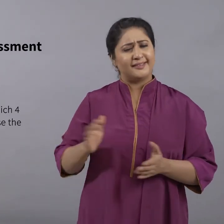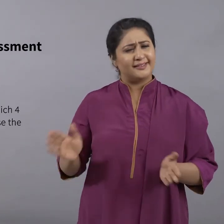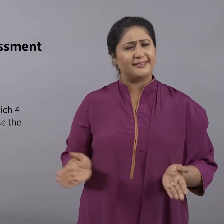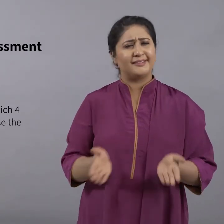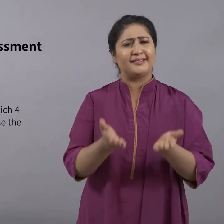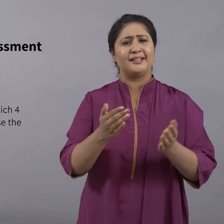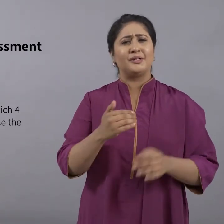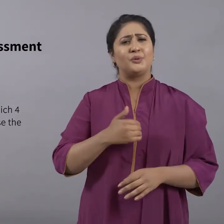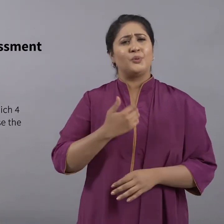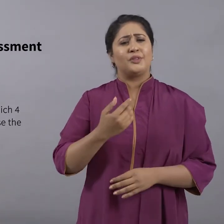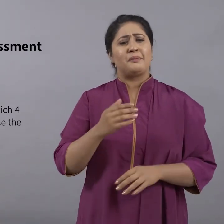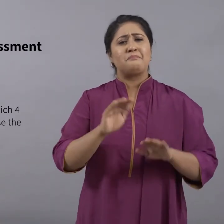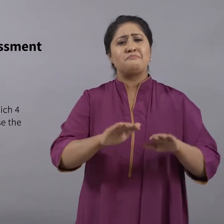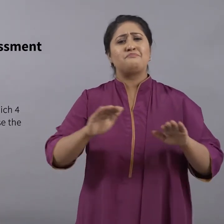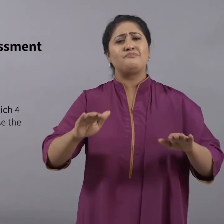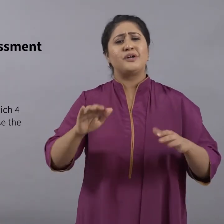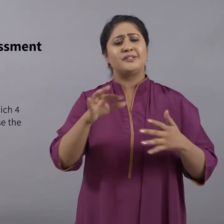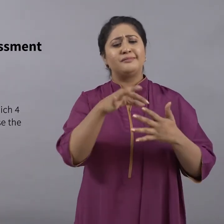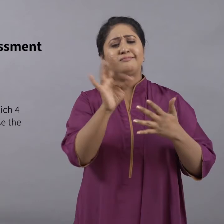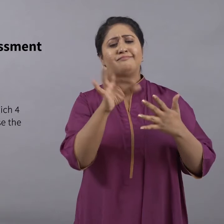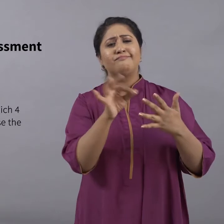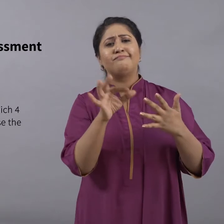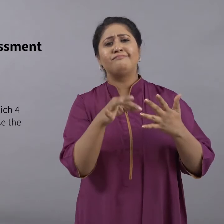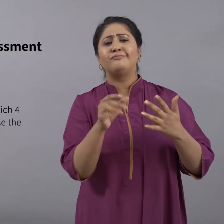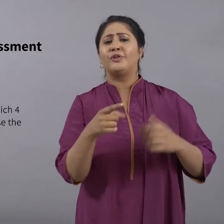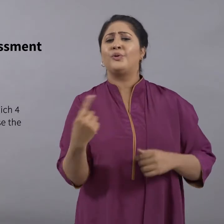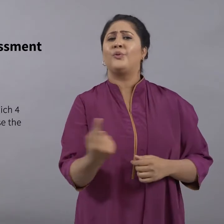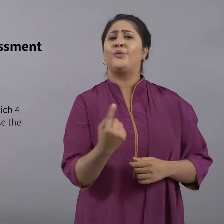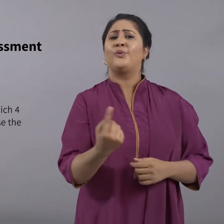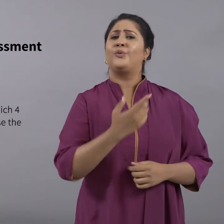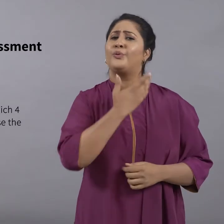Let the student choose the letters her / himself.